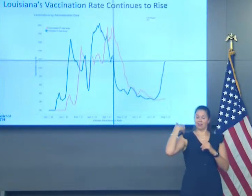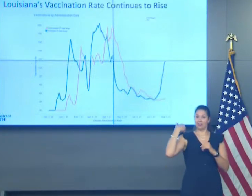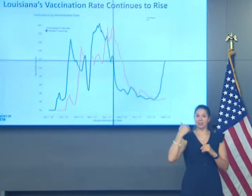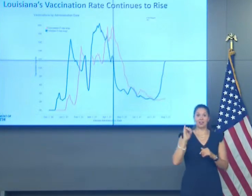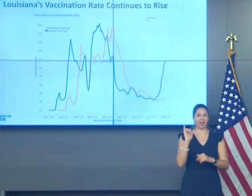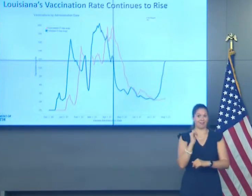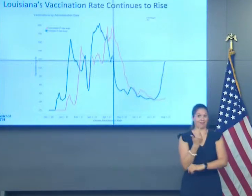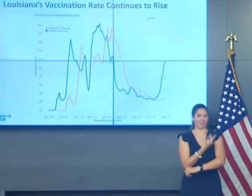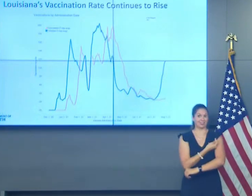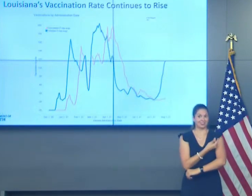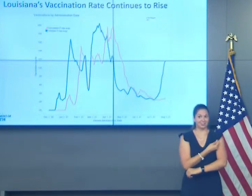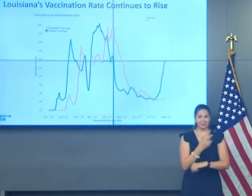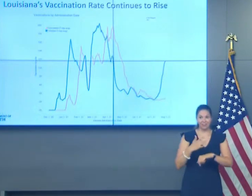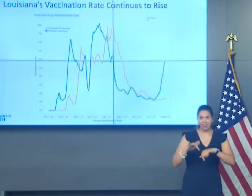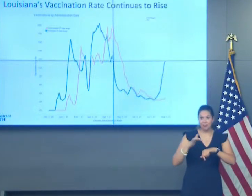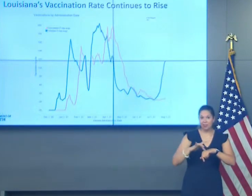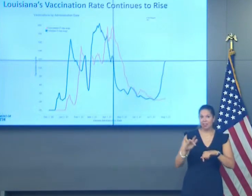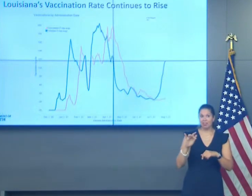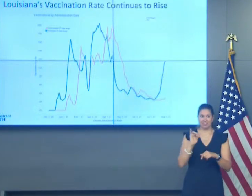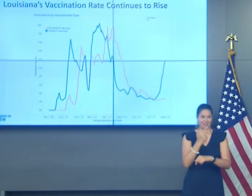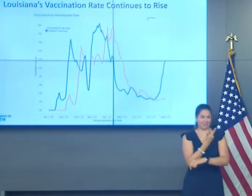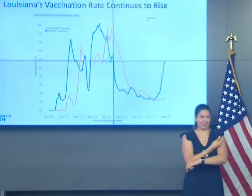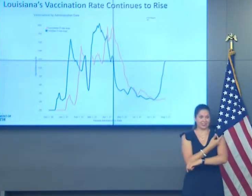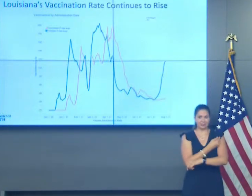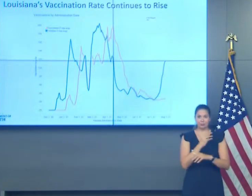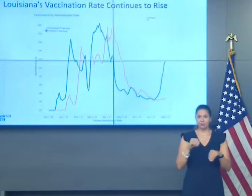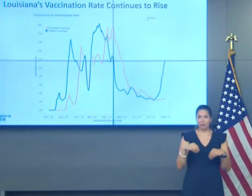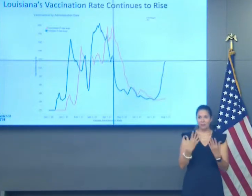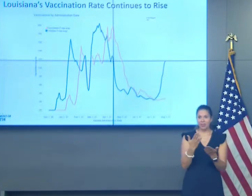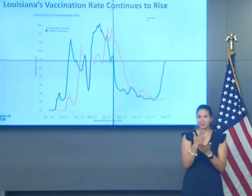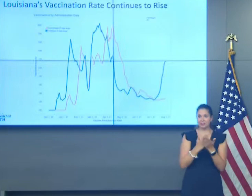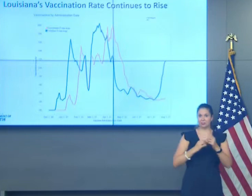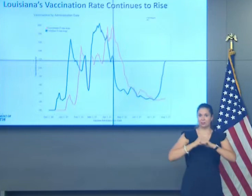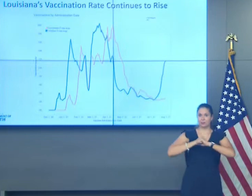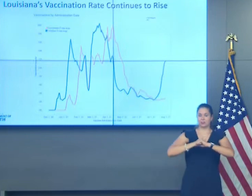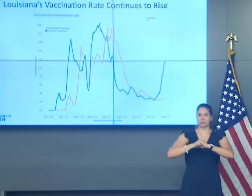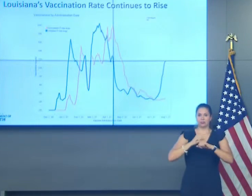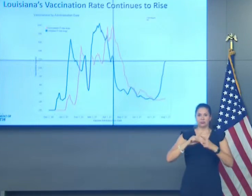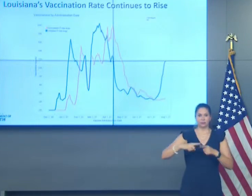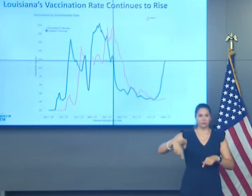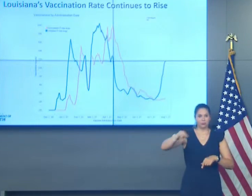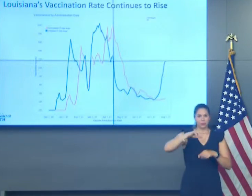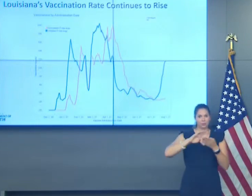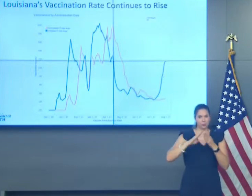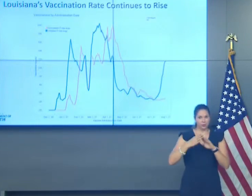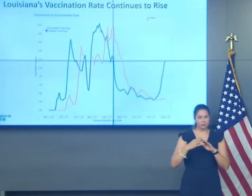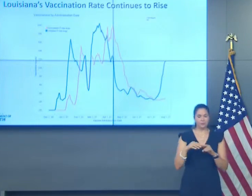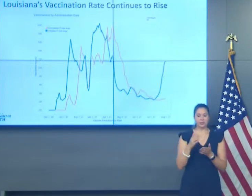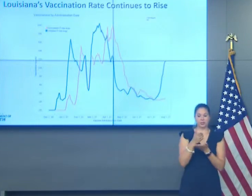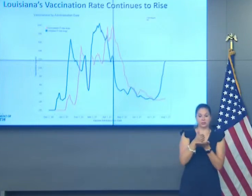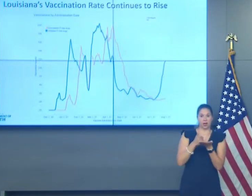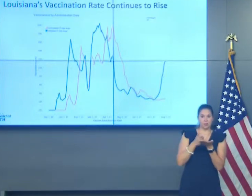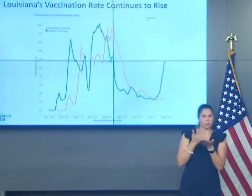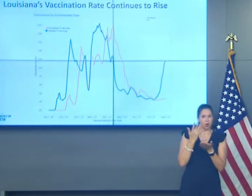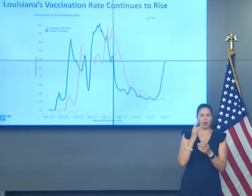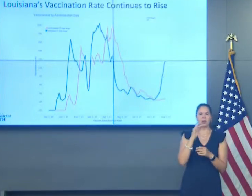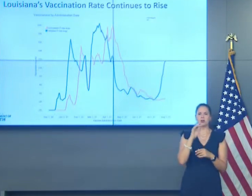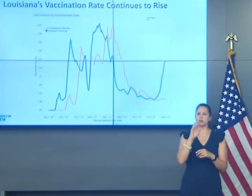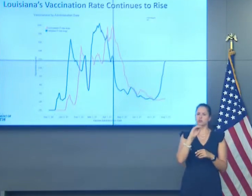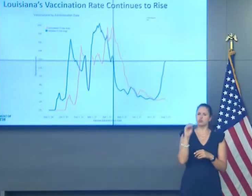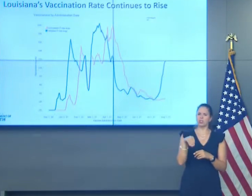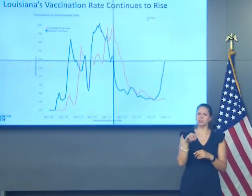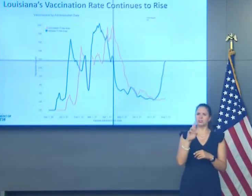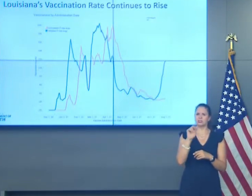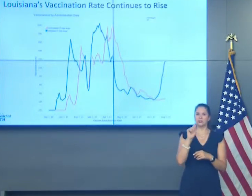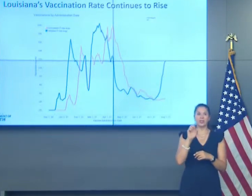We have vaccines available that are providing some protection to our community right now. I say some because our vaccination rates are